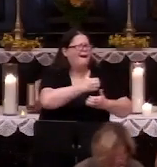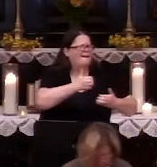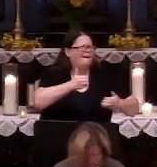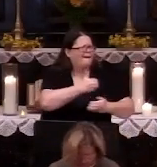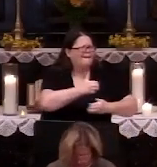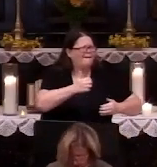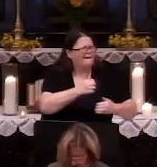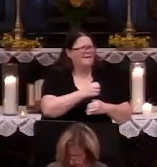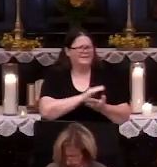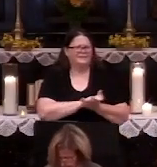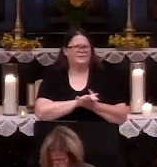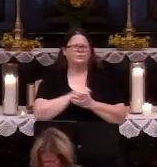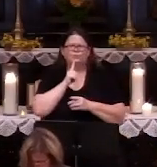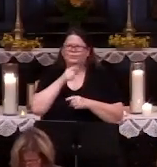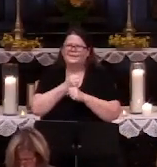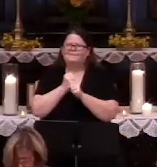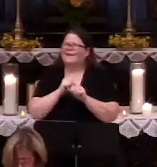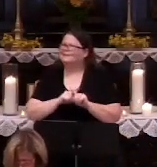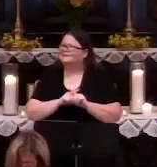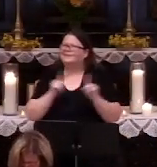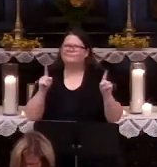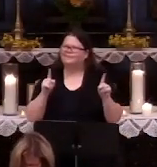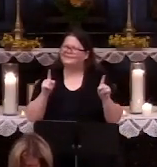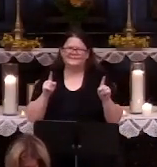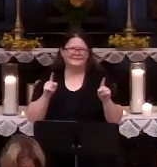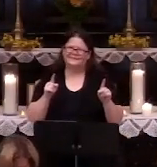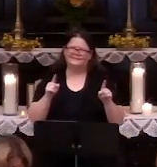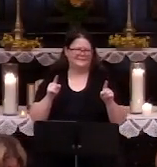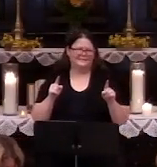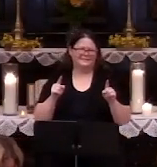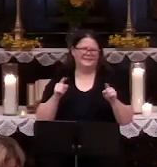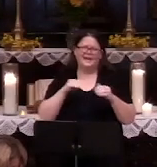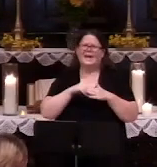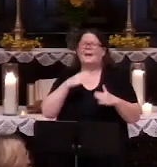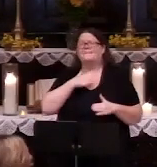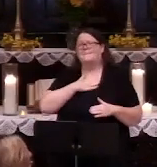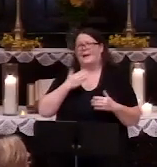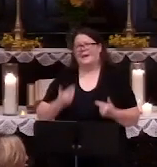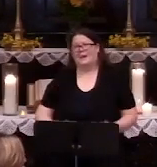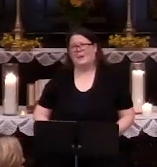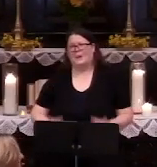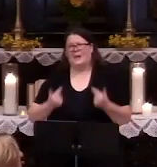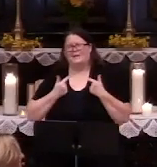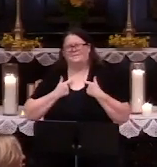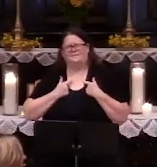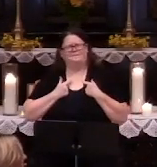You've made quite a difference, and you made a big difference in my life.